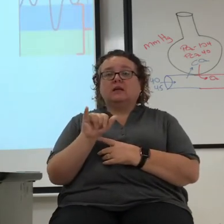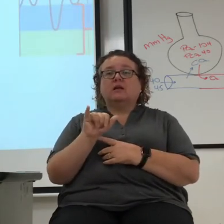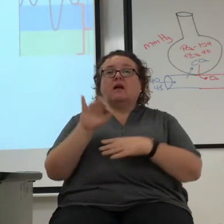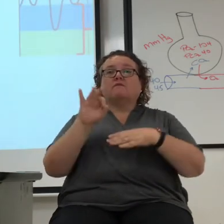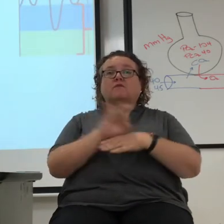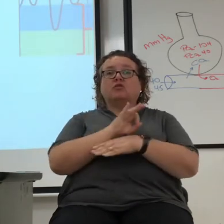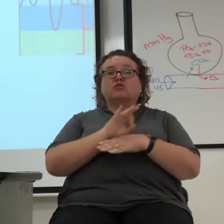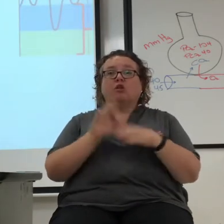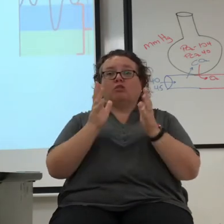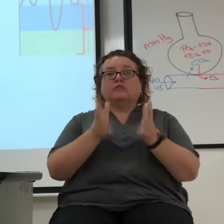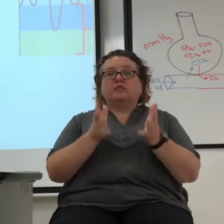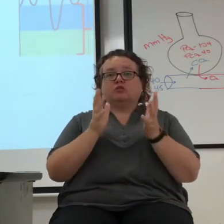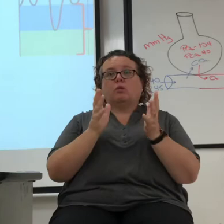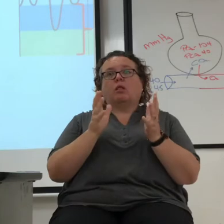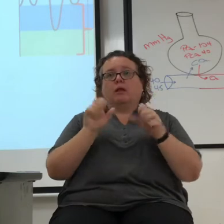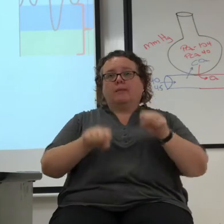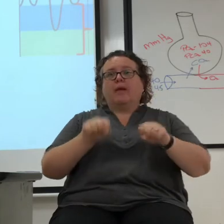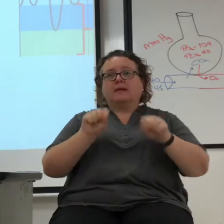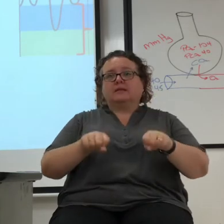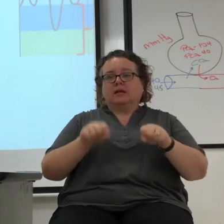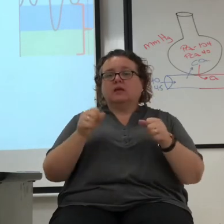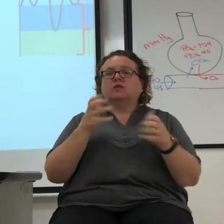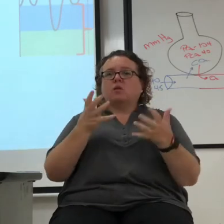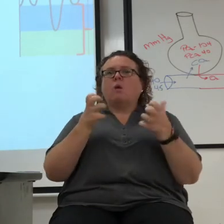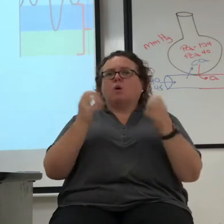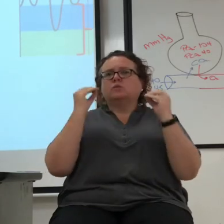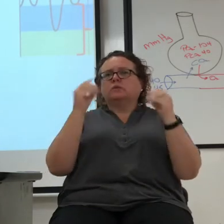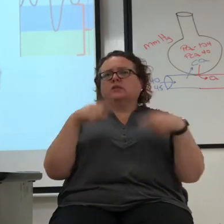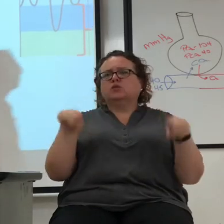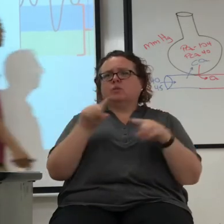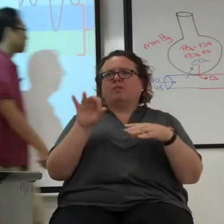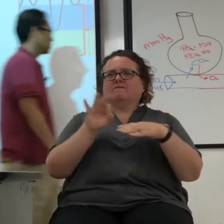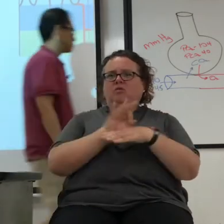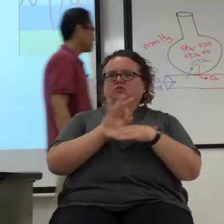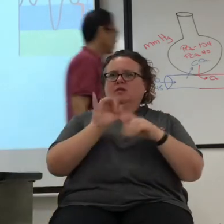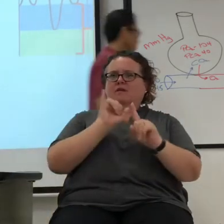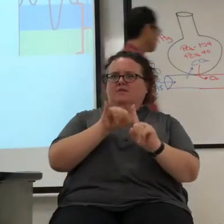So I want to teach you the function of FRC.